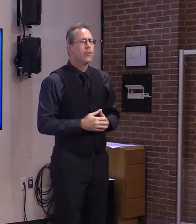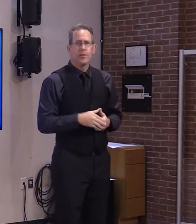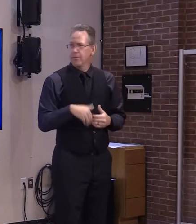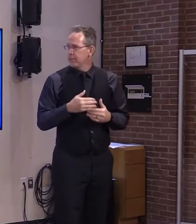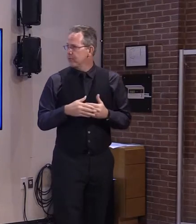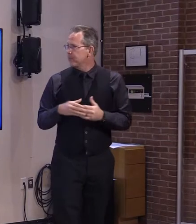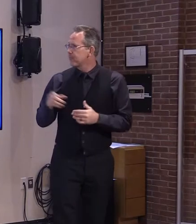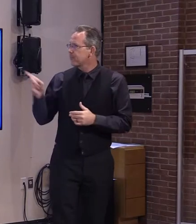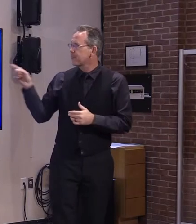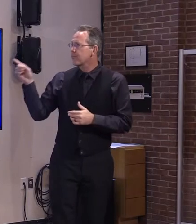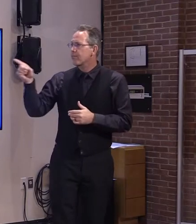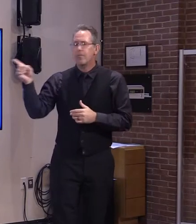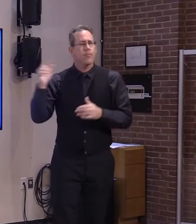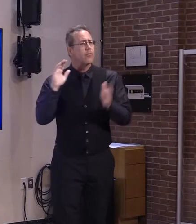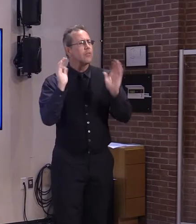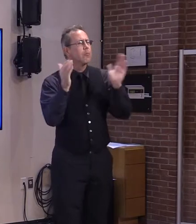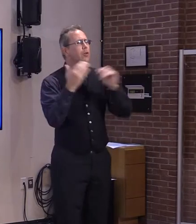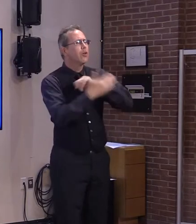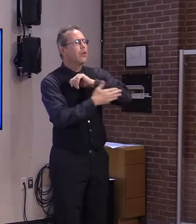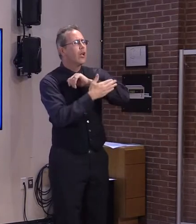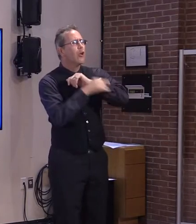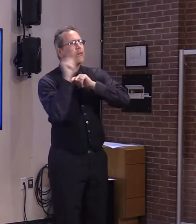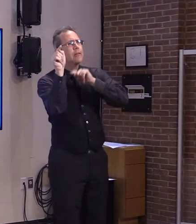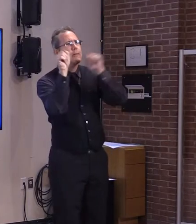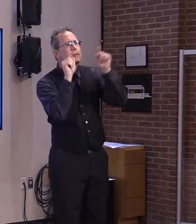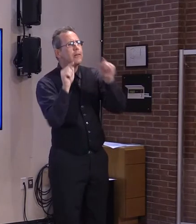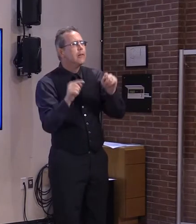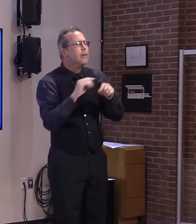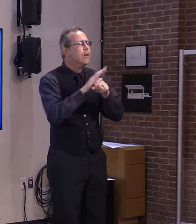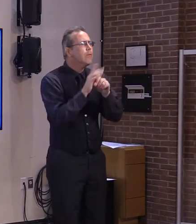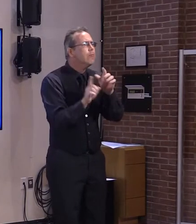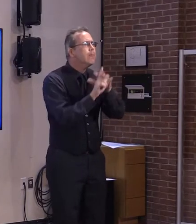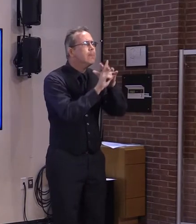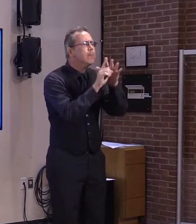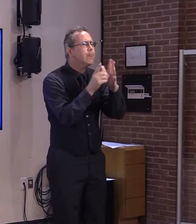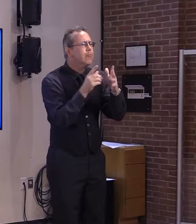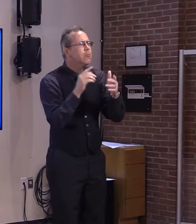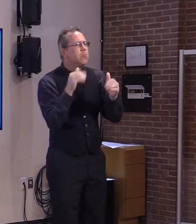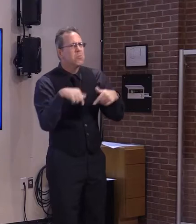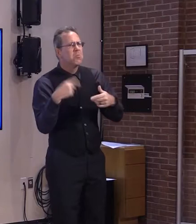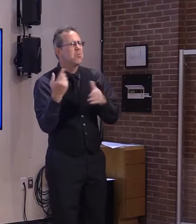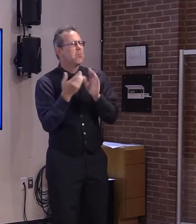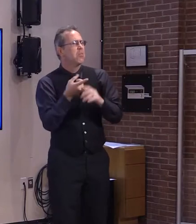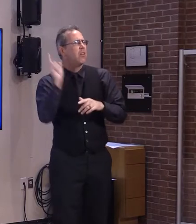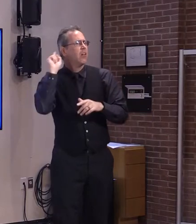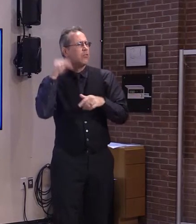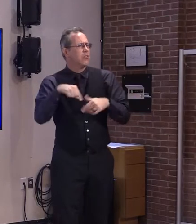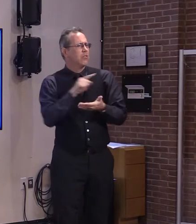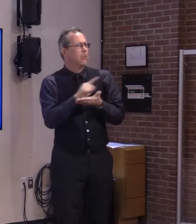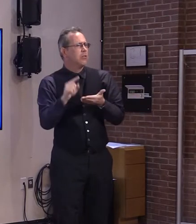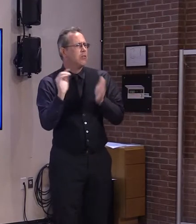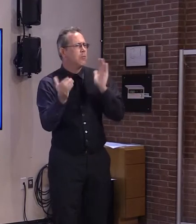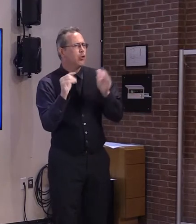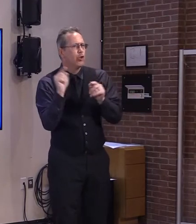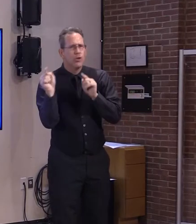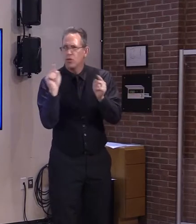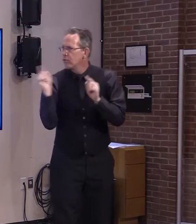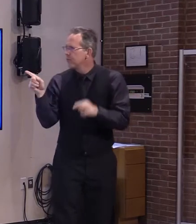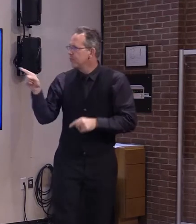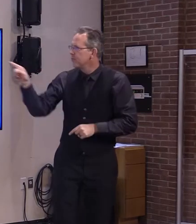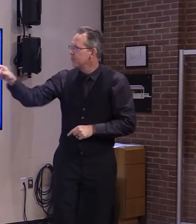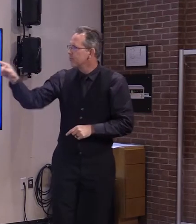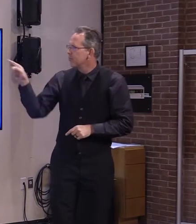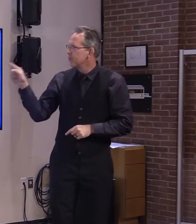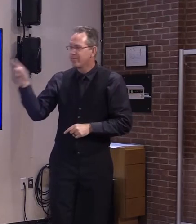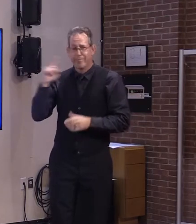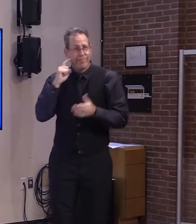Vermont, generally elevated week over week, but a couple of places to point out, particularly in the Northeast Kingdom, in Orleans and Caledonia